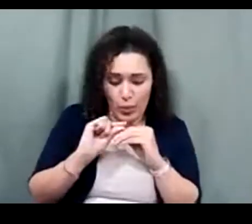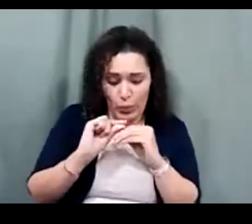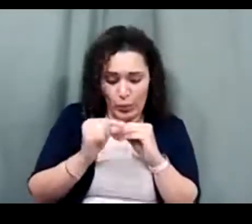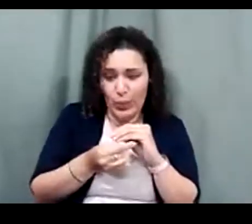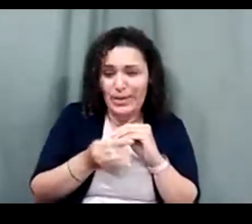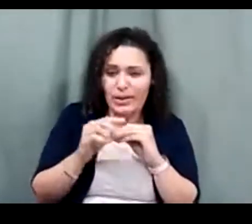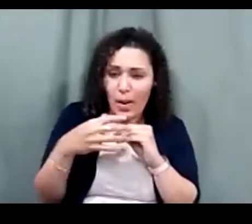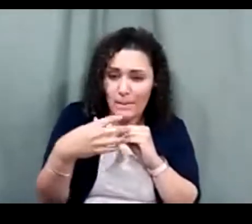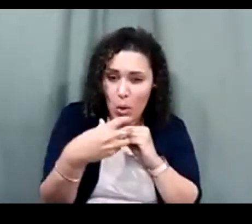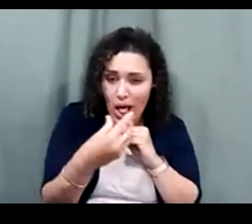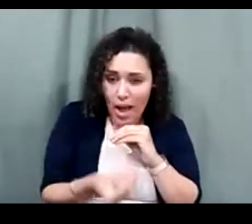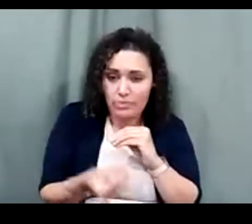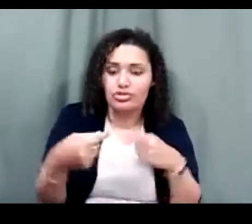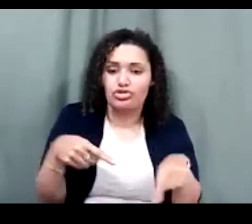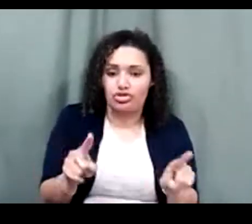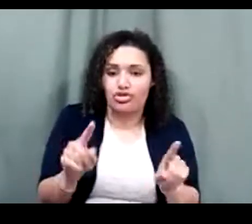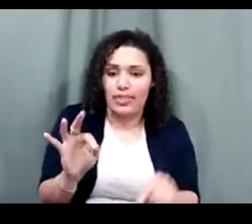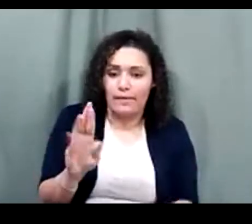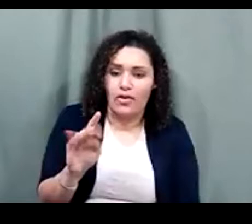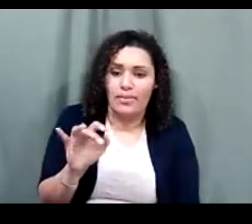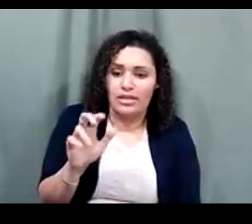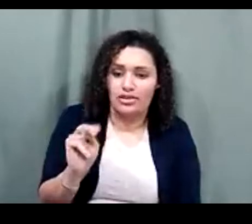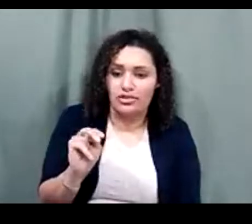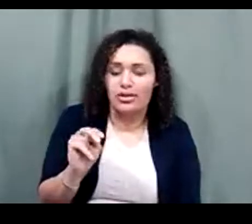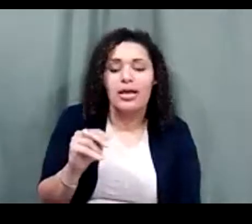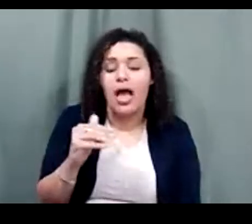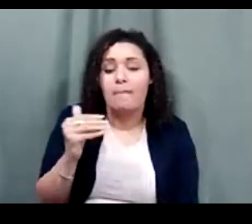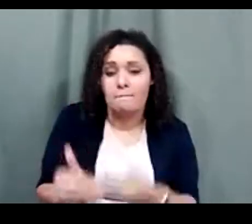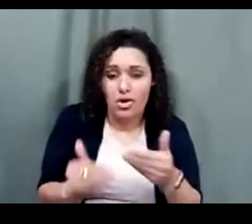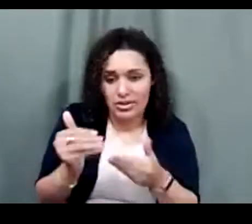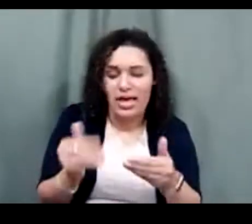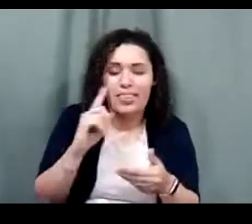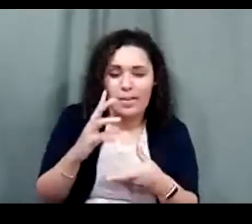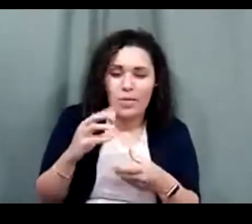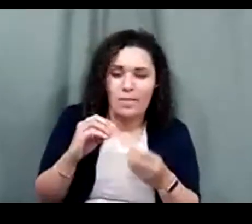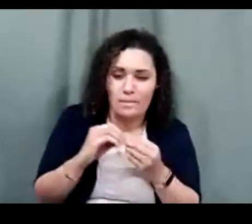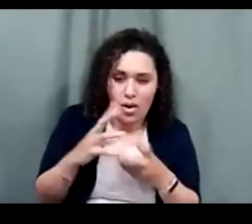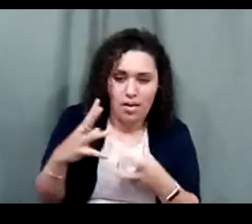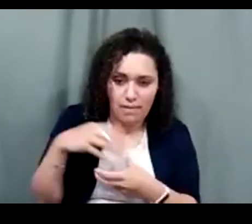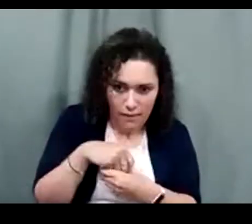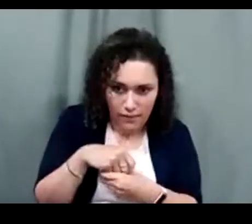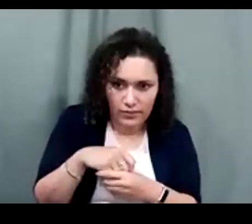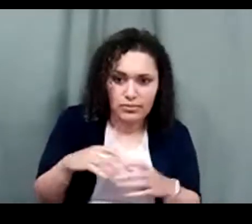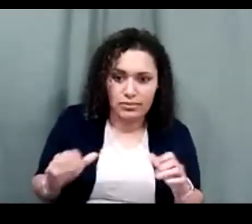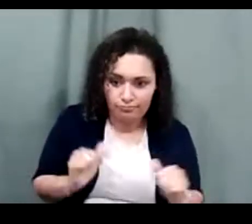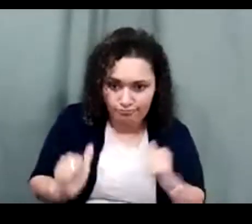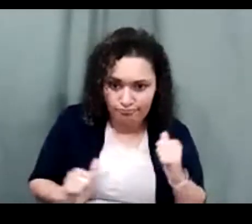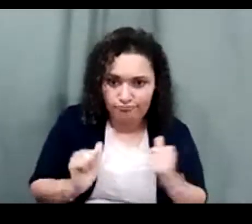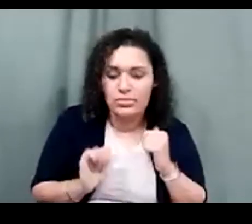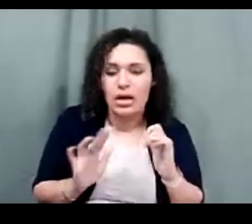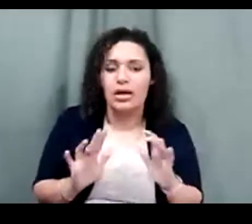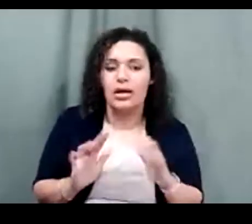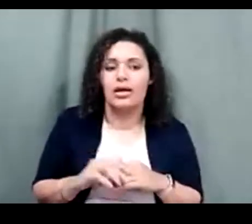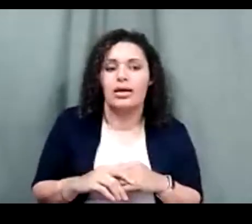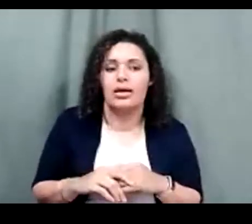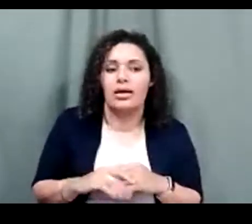while going through the fermentation process. That's kind of like we're like a little more involved in that, I guess. So the